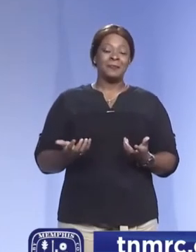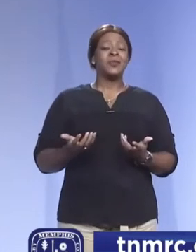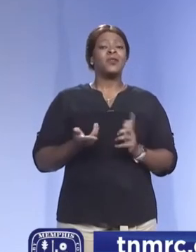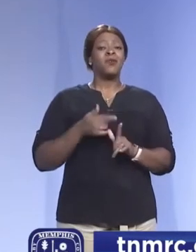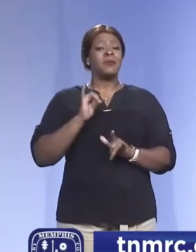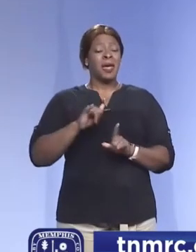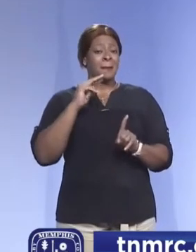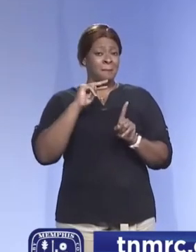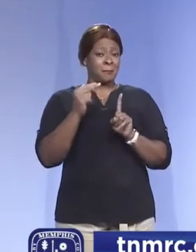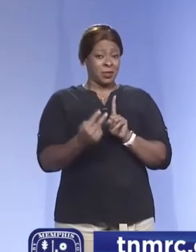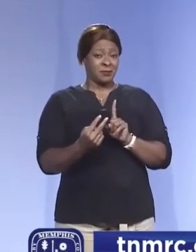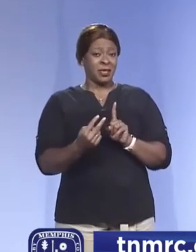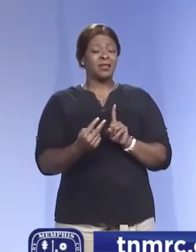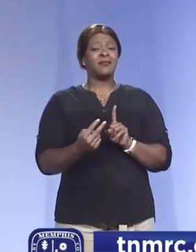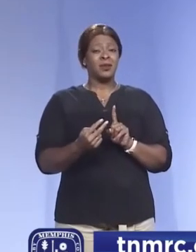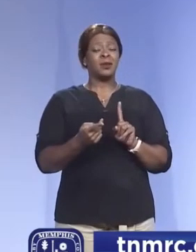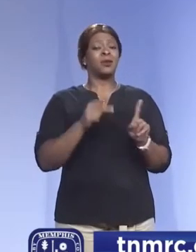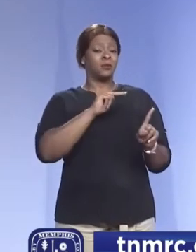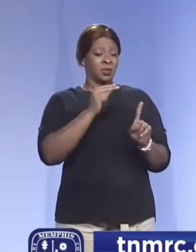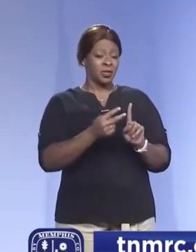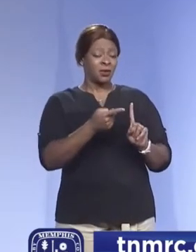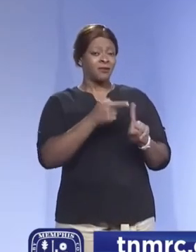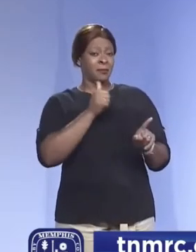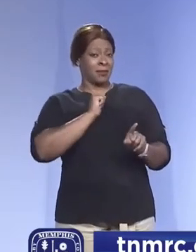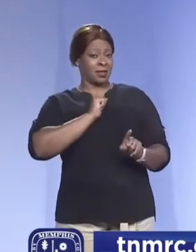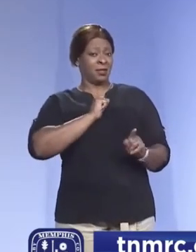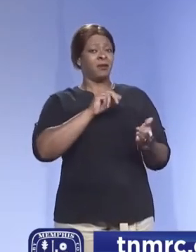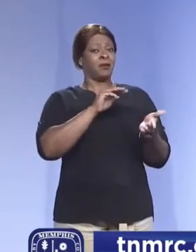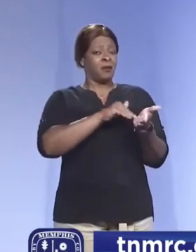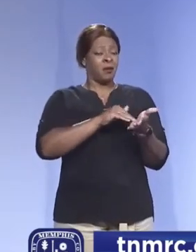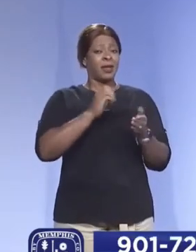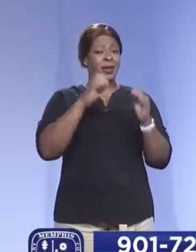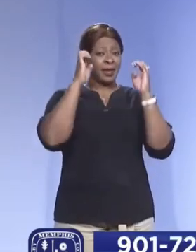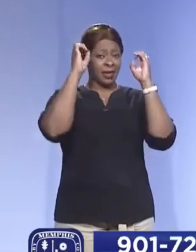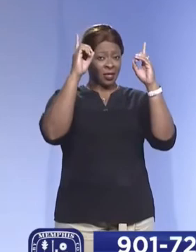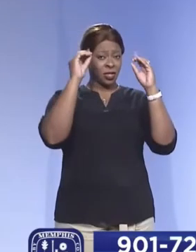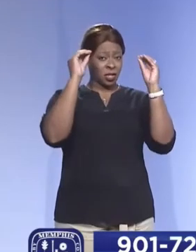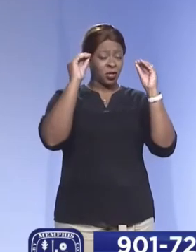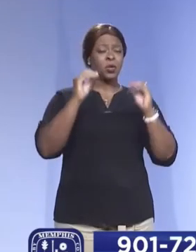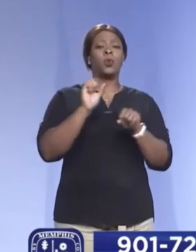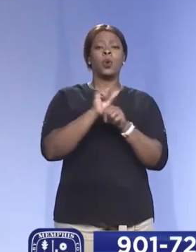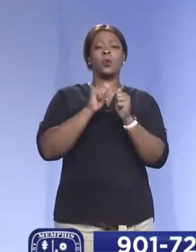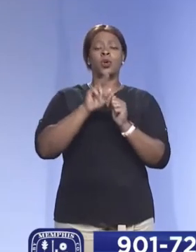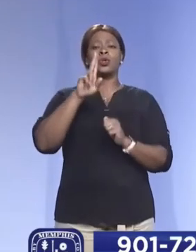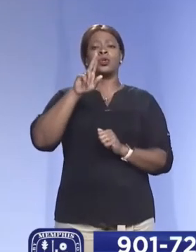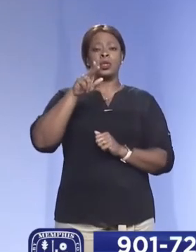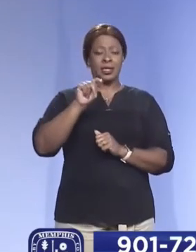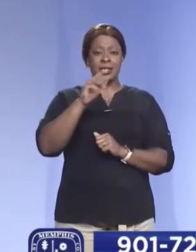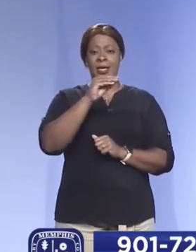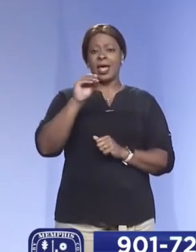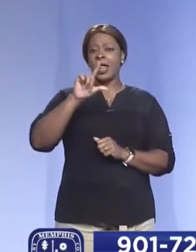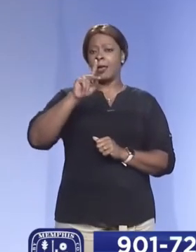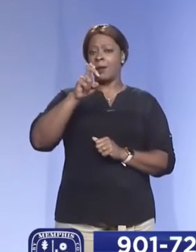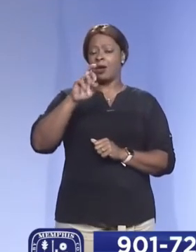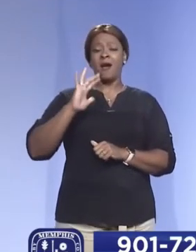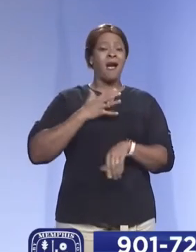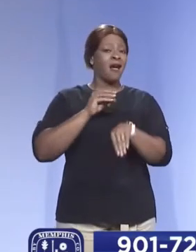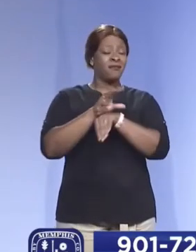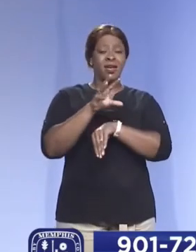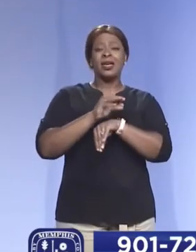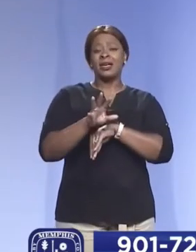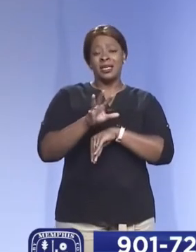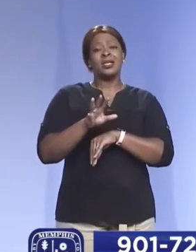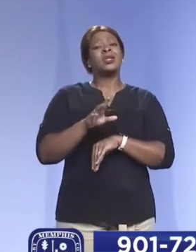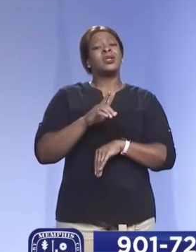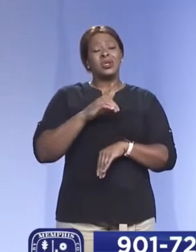that standpoint, and from the standpoint of being a physician and an educator and working with UT and Le Bonheur, our advice right now is that it is